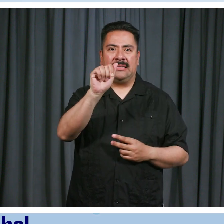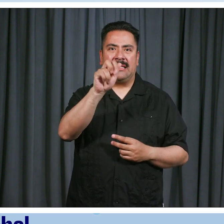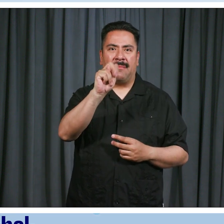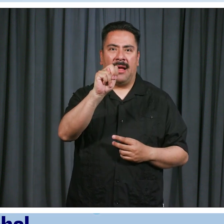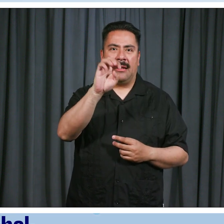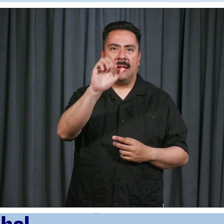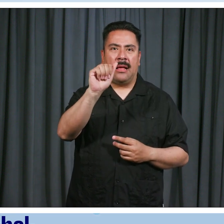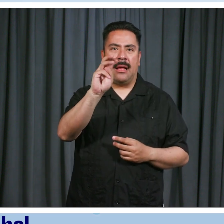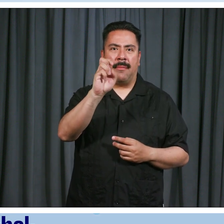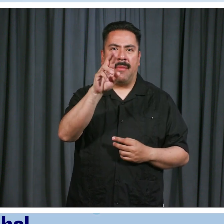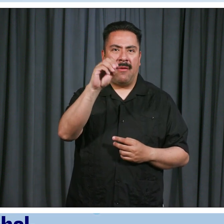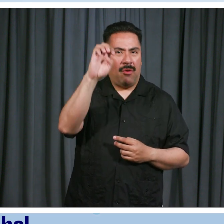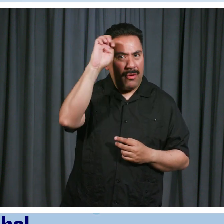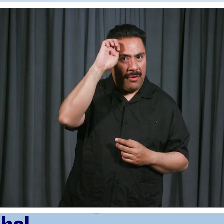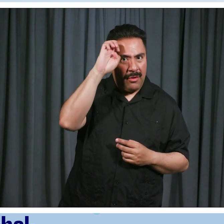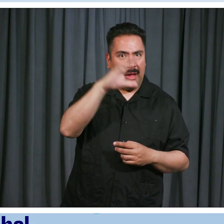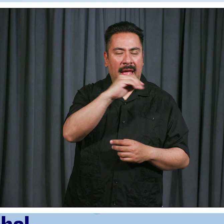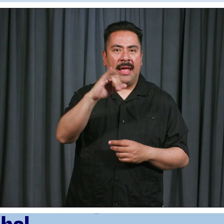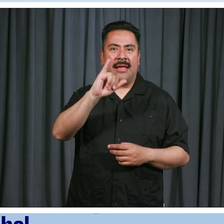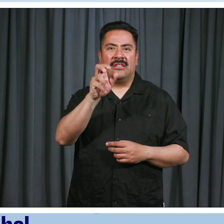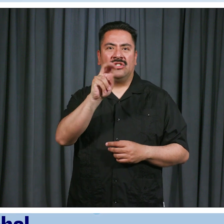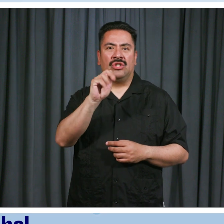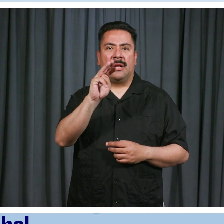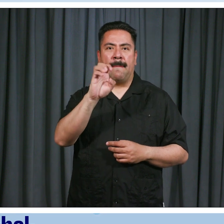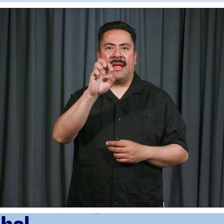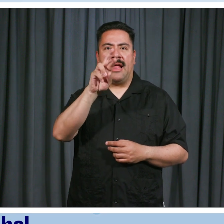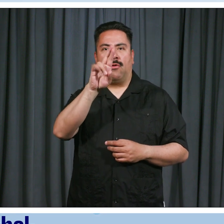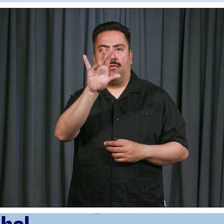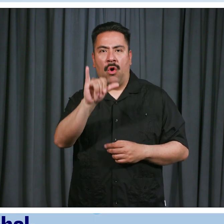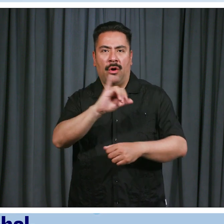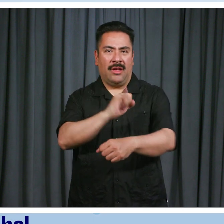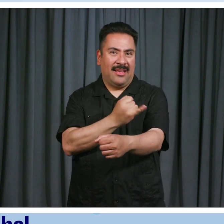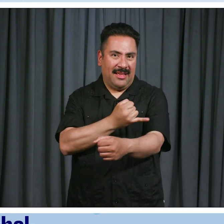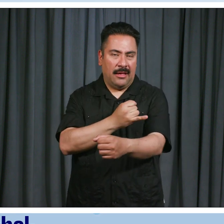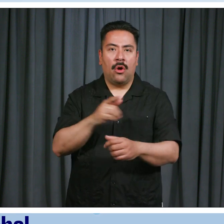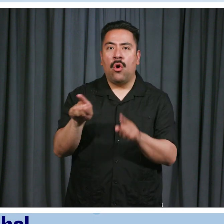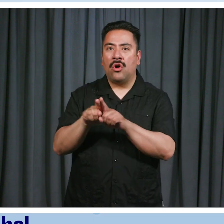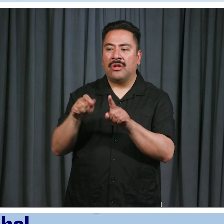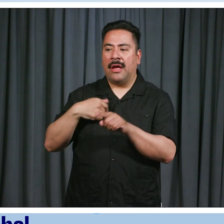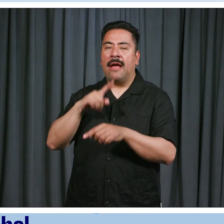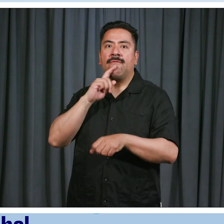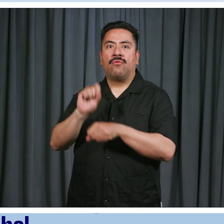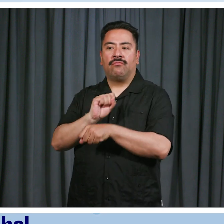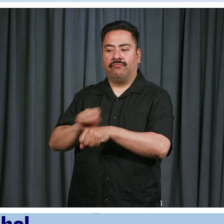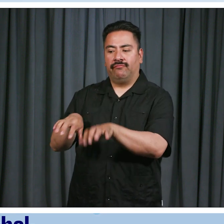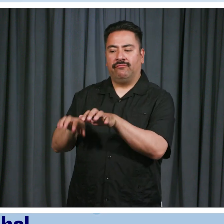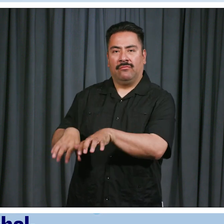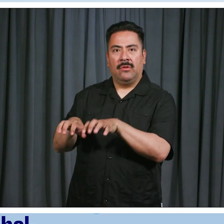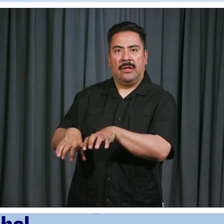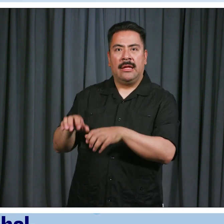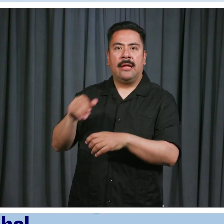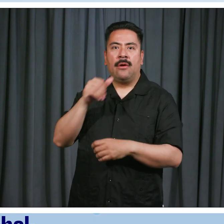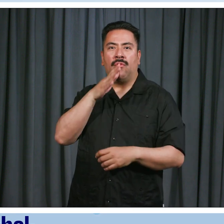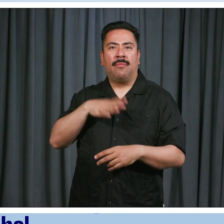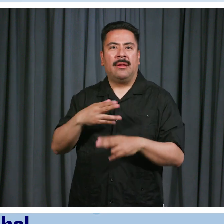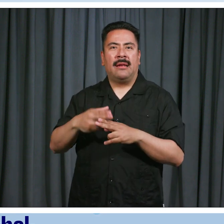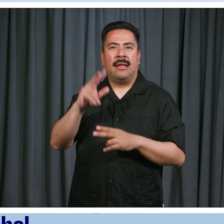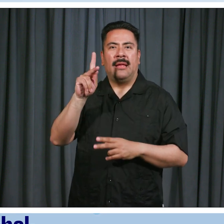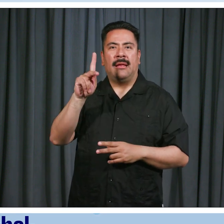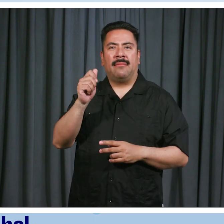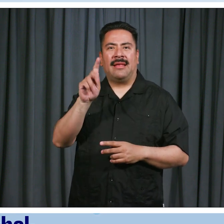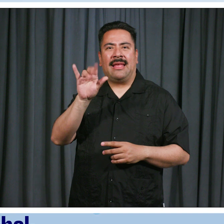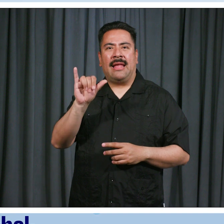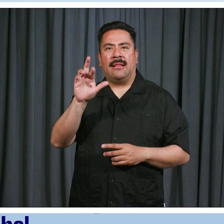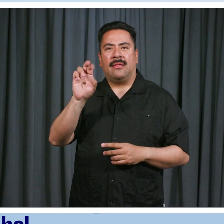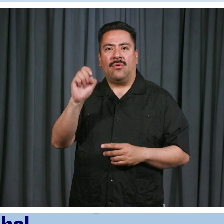Jen McElroy. And then we also have real-time captioning being provided by Kathy Reagan as well. So thank